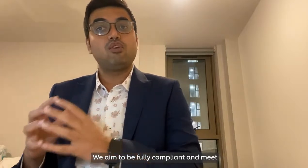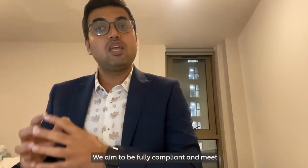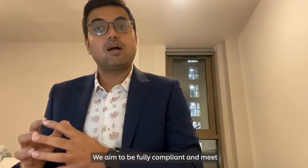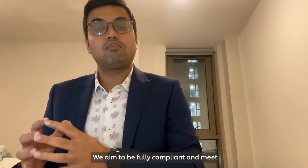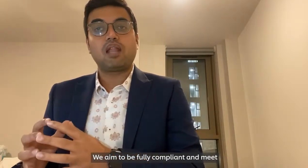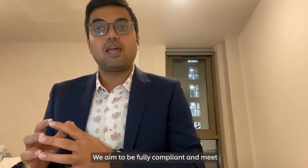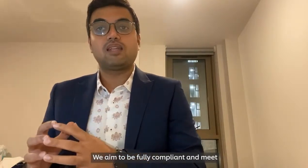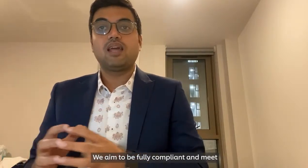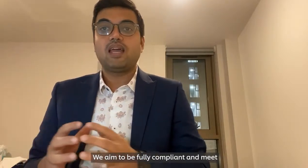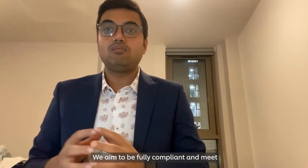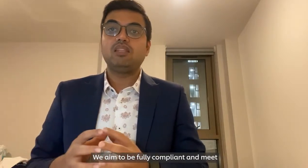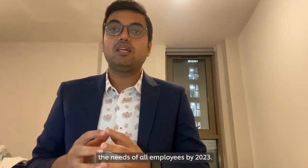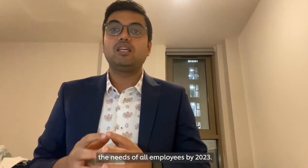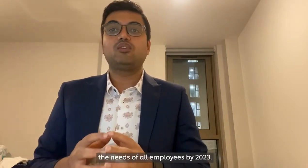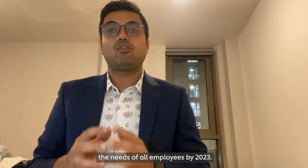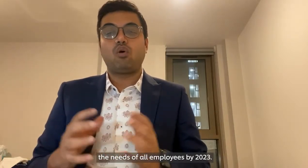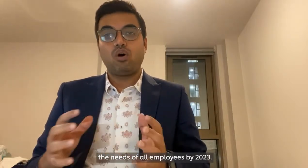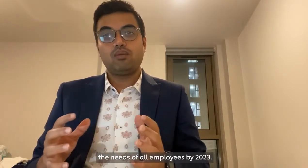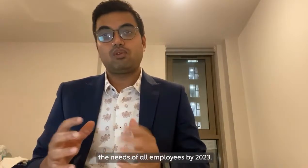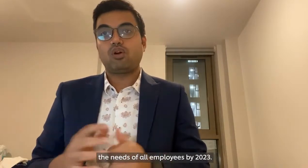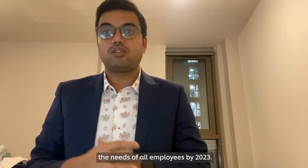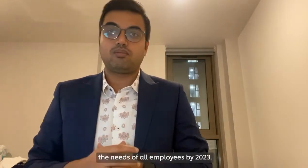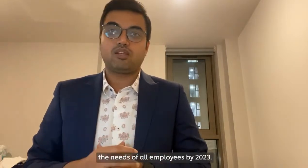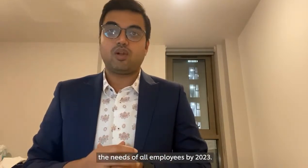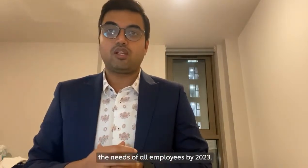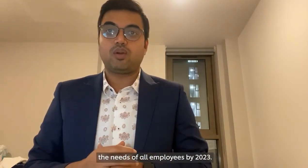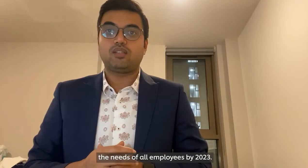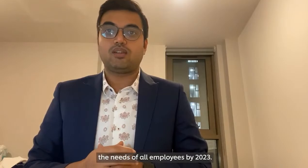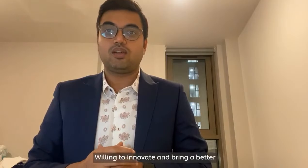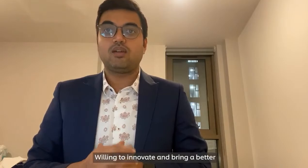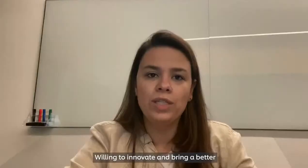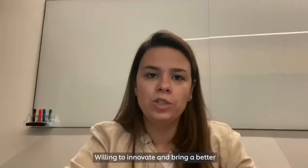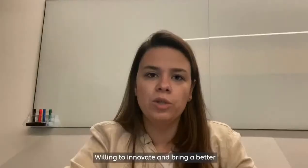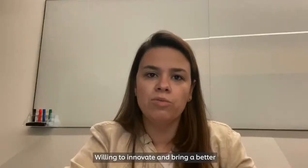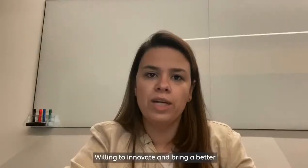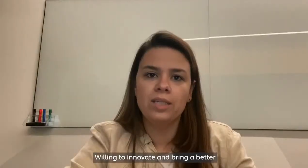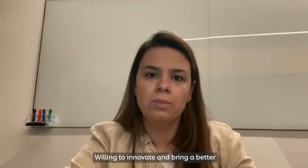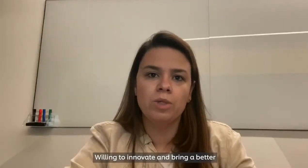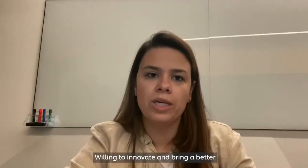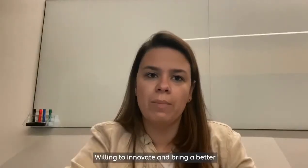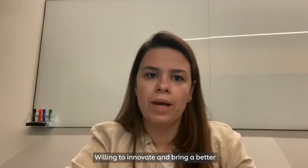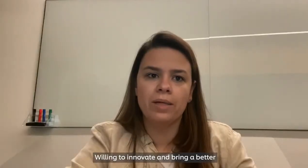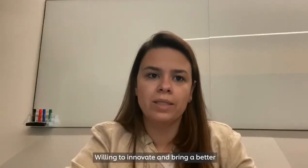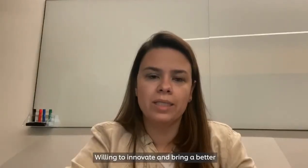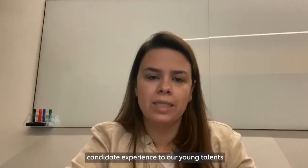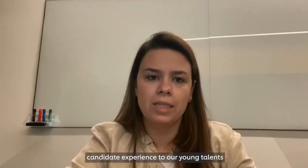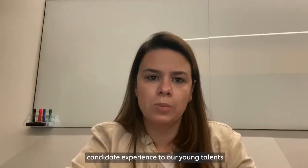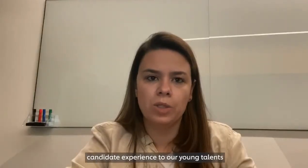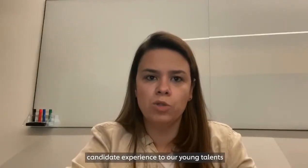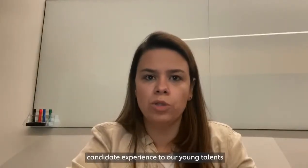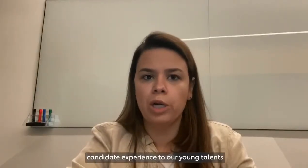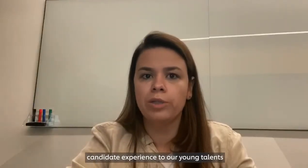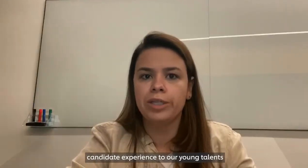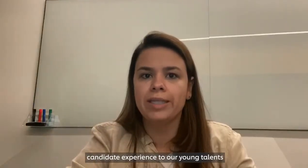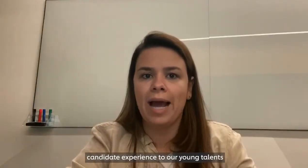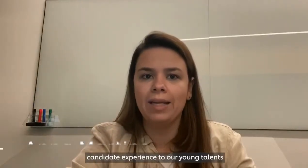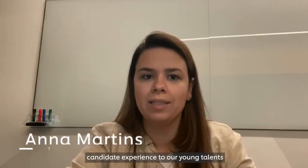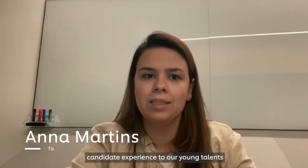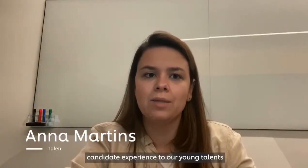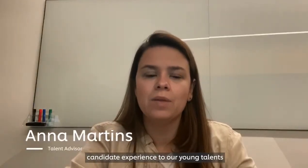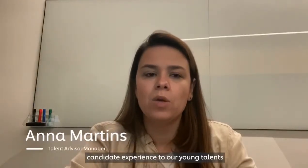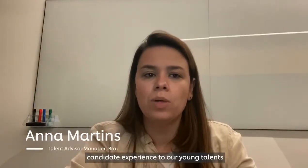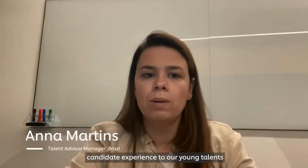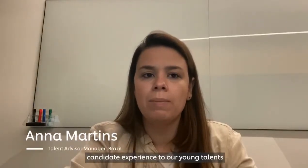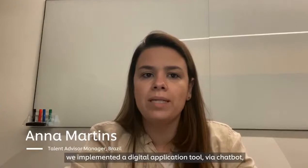to be fully compliant and meet the need of all employees by 2023. We need to innovate and bring a better candidate experience to our